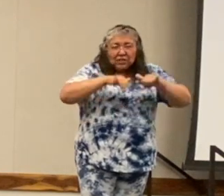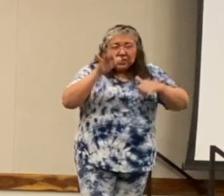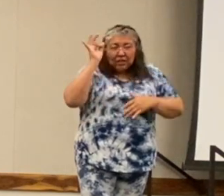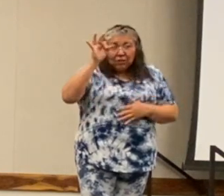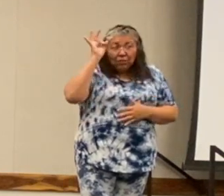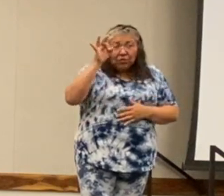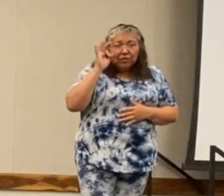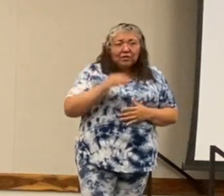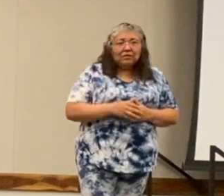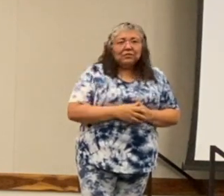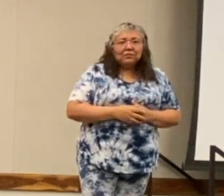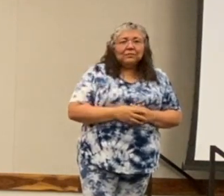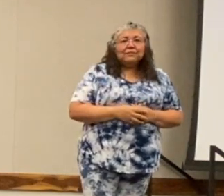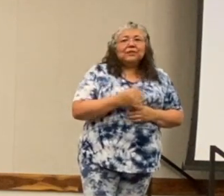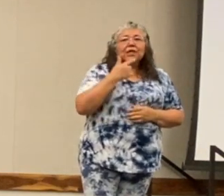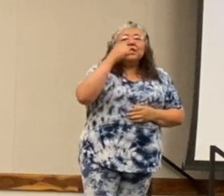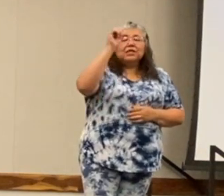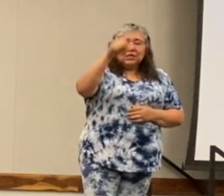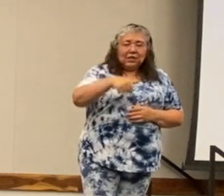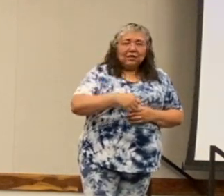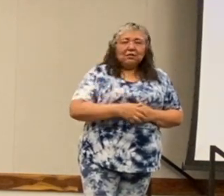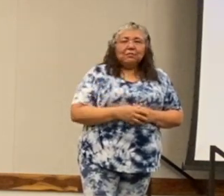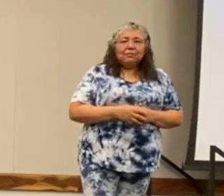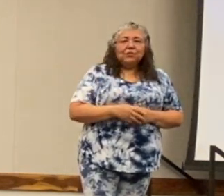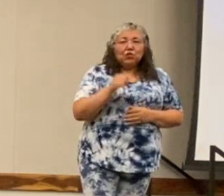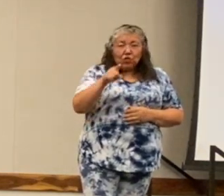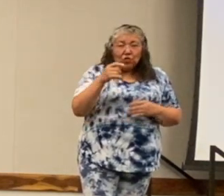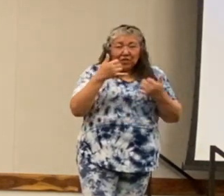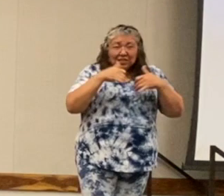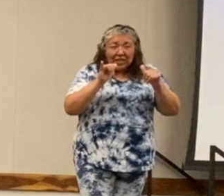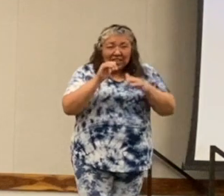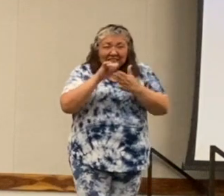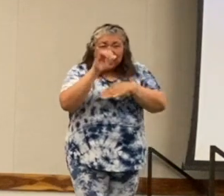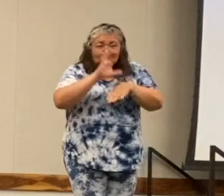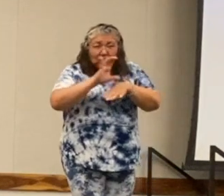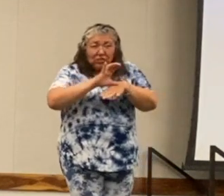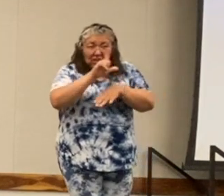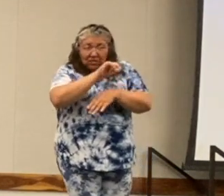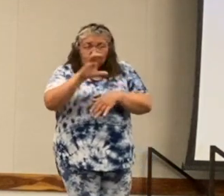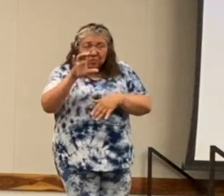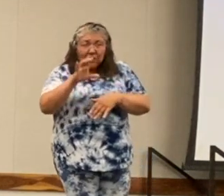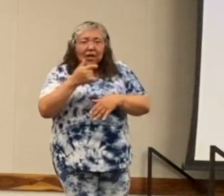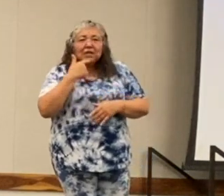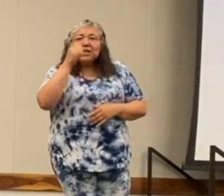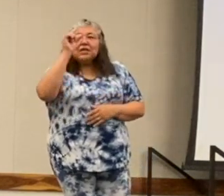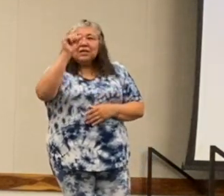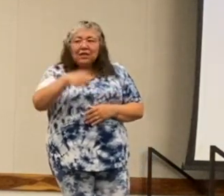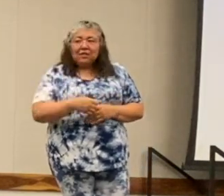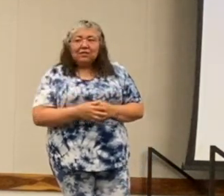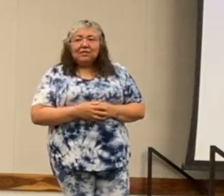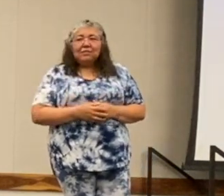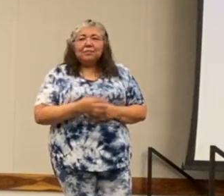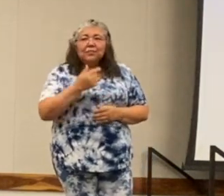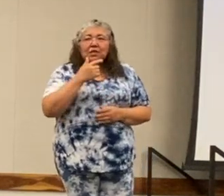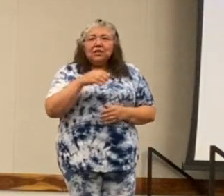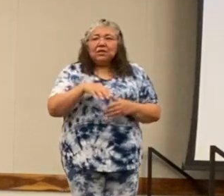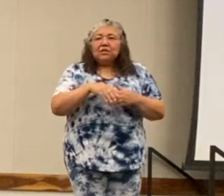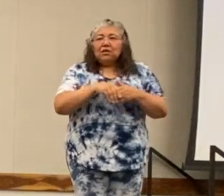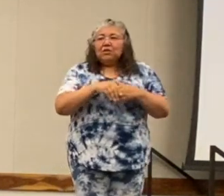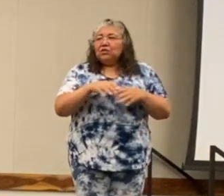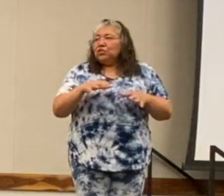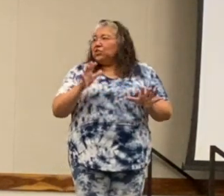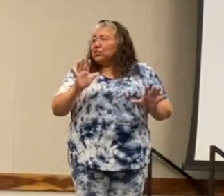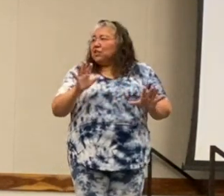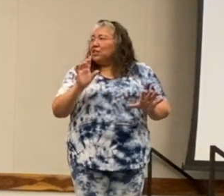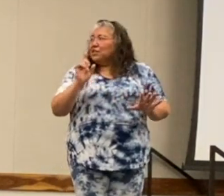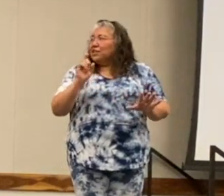preach? Yes. He says, are you still at that church at LCCC? I said, yeah. And he starts shaking. He goes, just give me